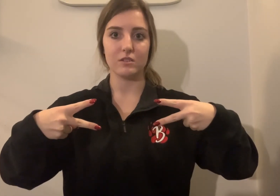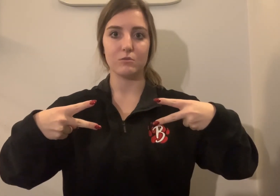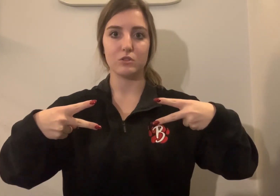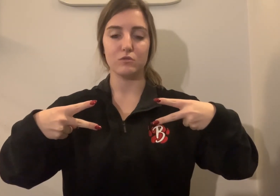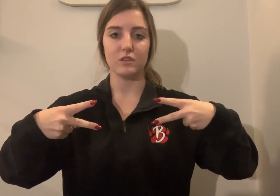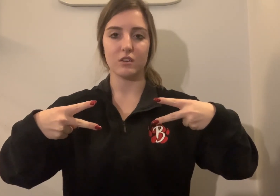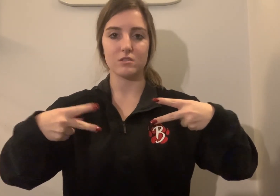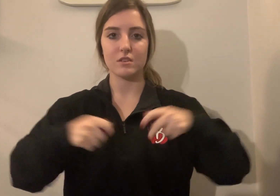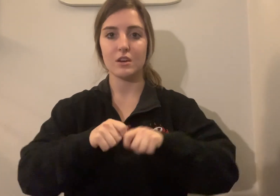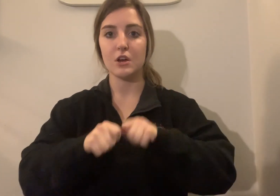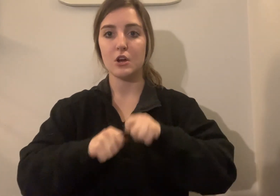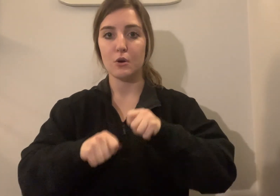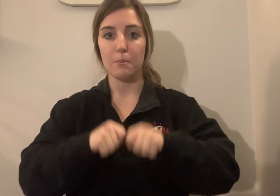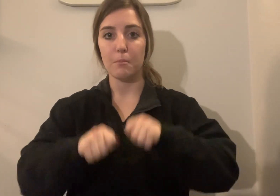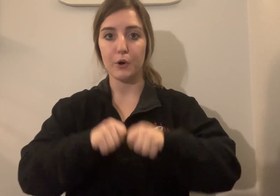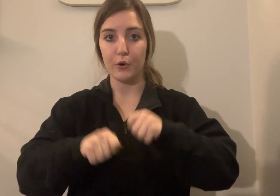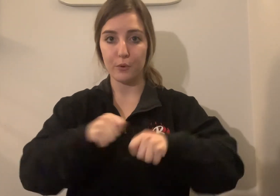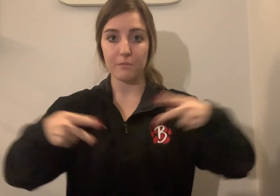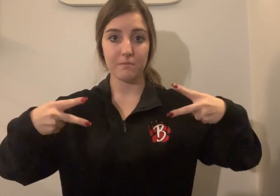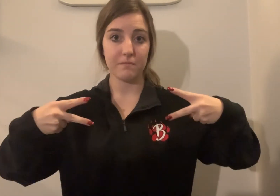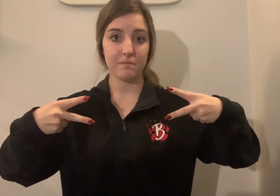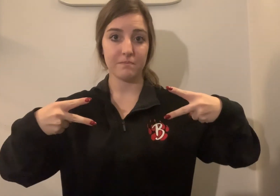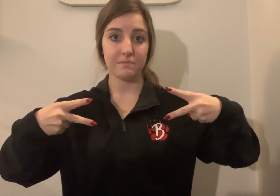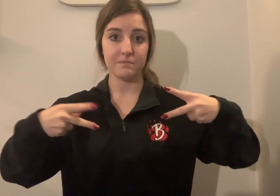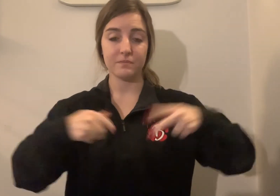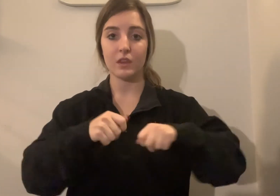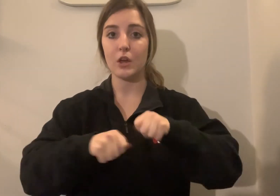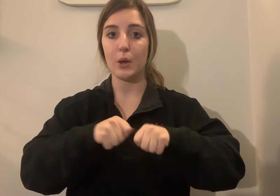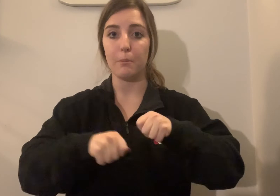2 fingers. Bow. Bow.